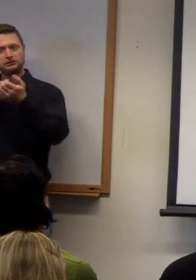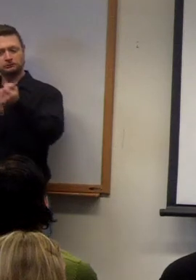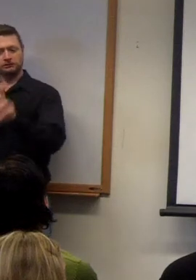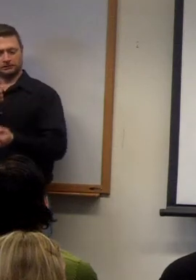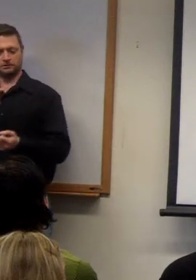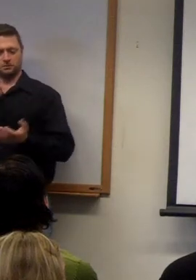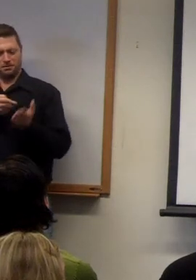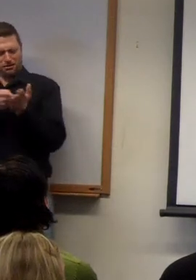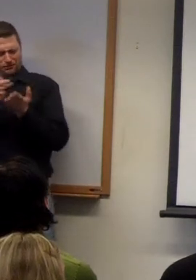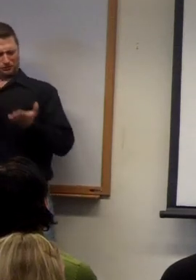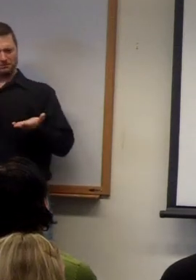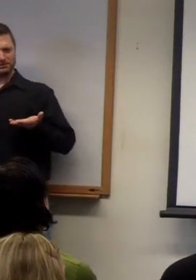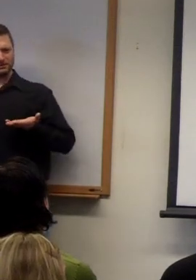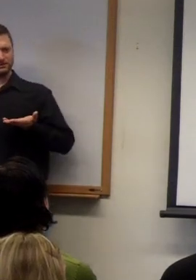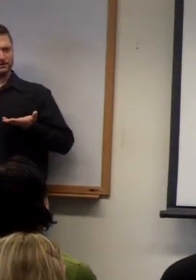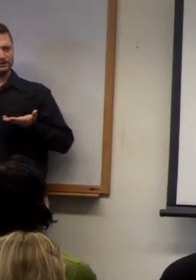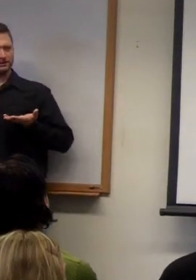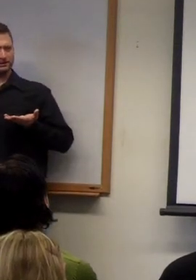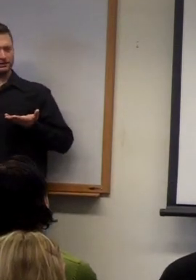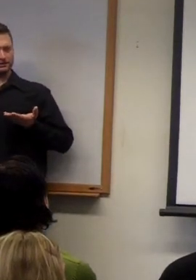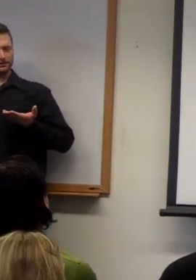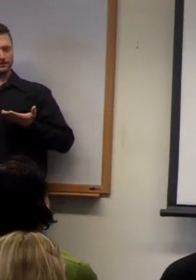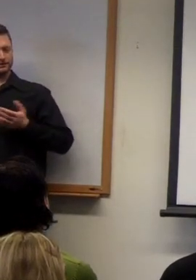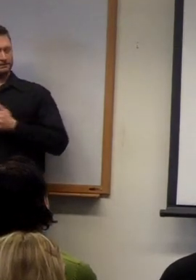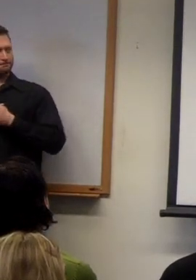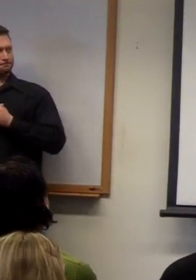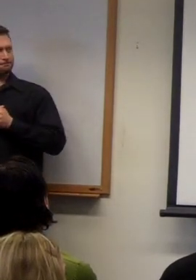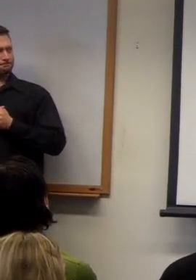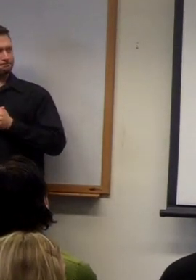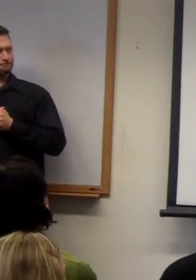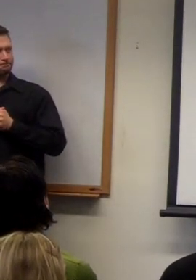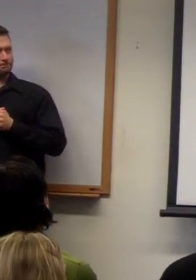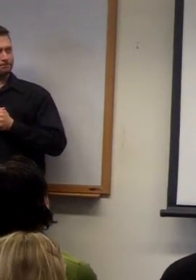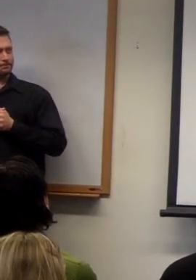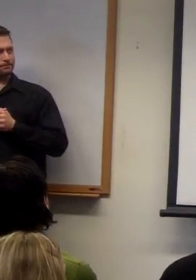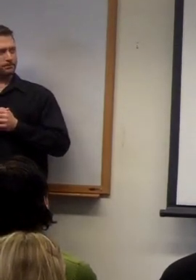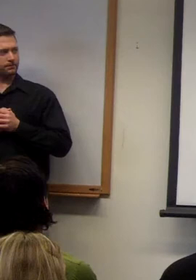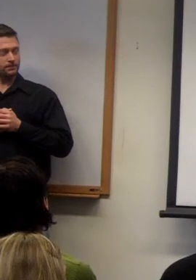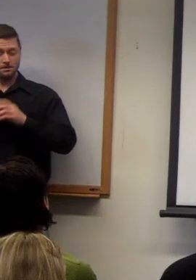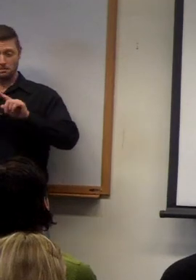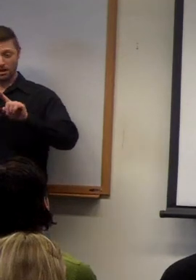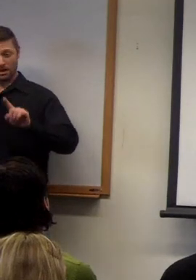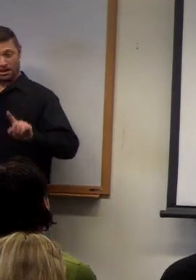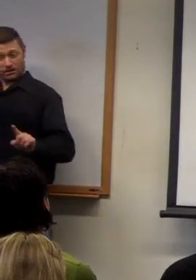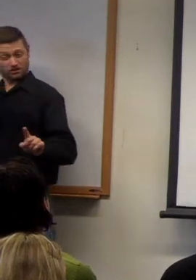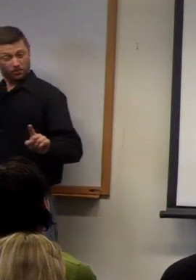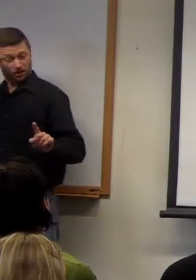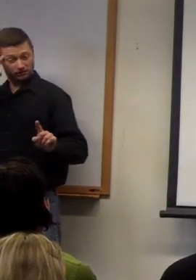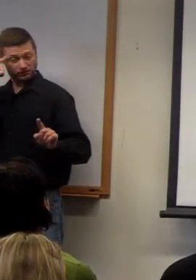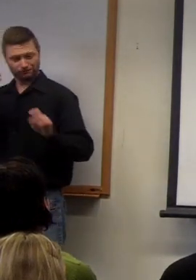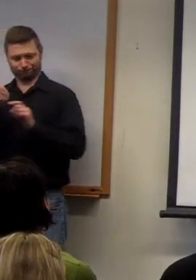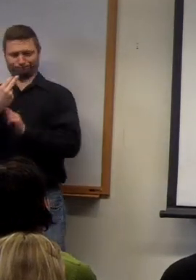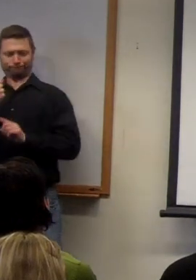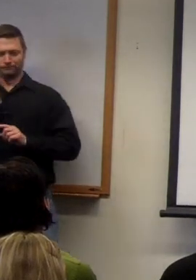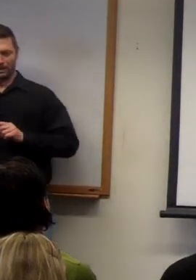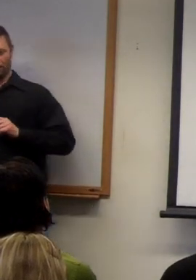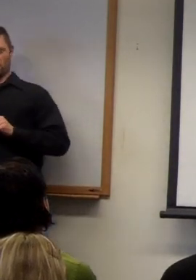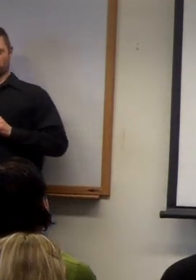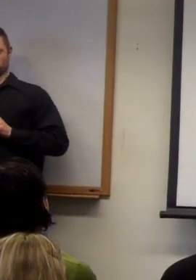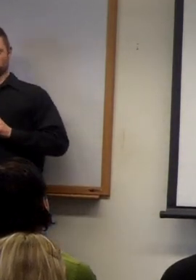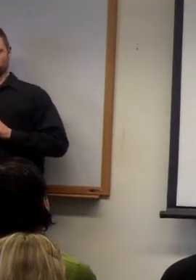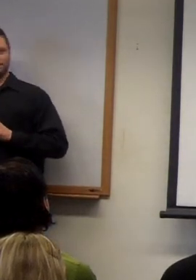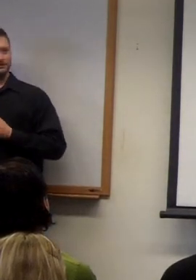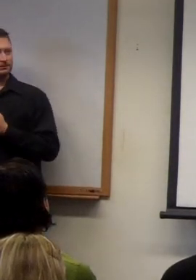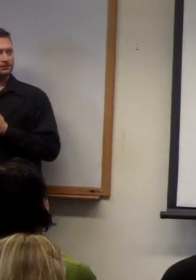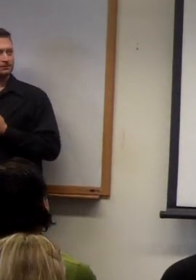him. And so he left me with this particular idea in my head that overrided my own voice, that overrided